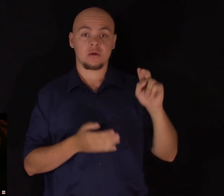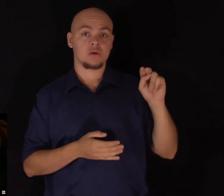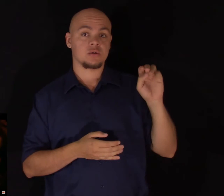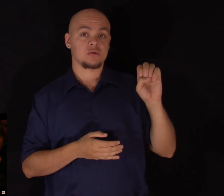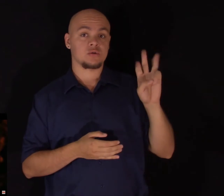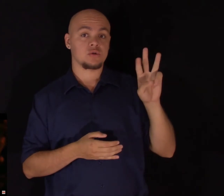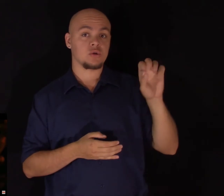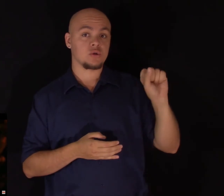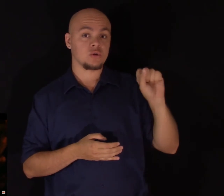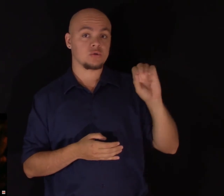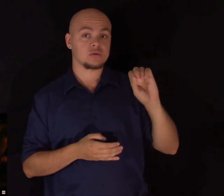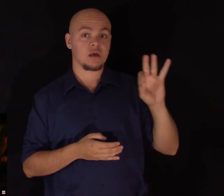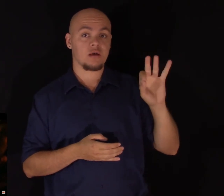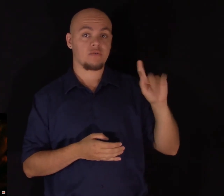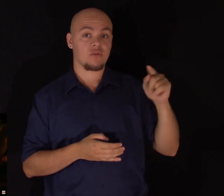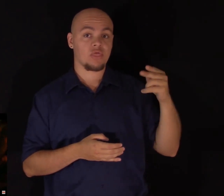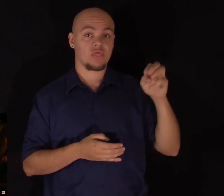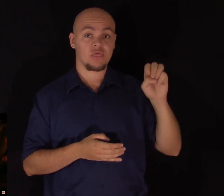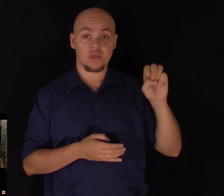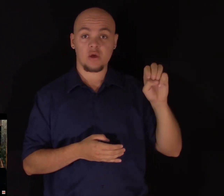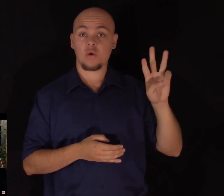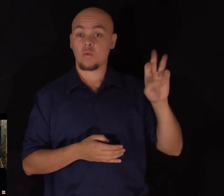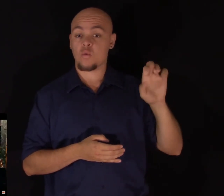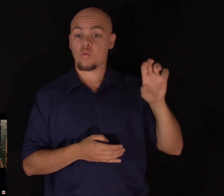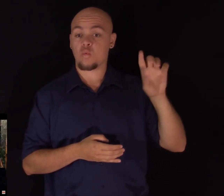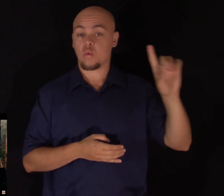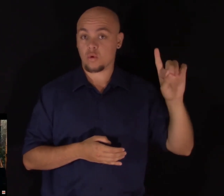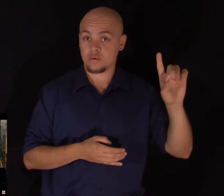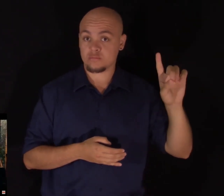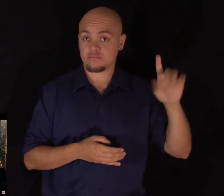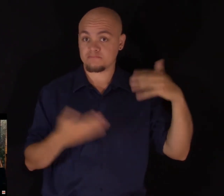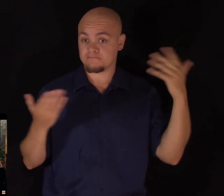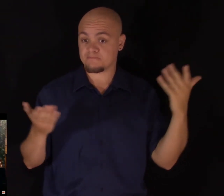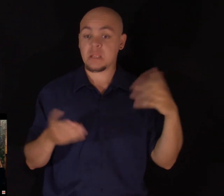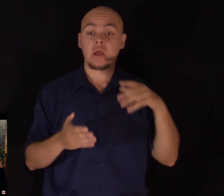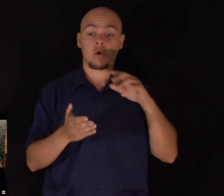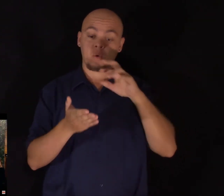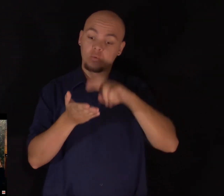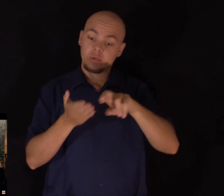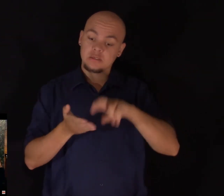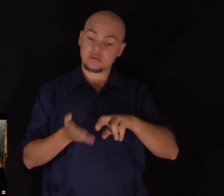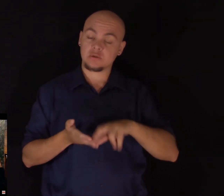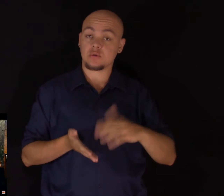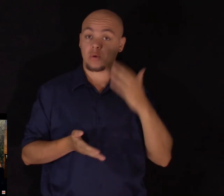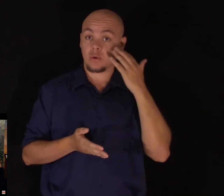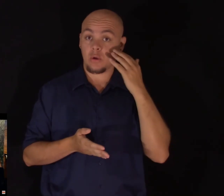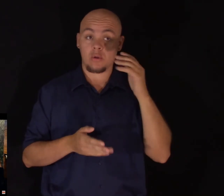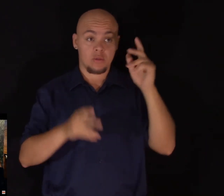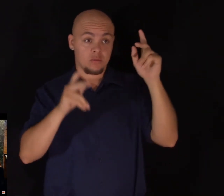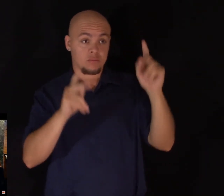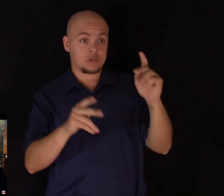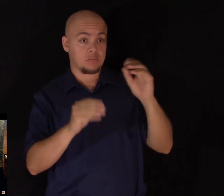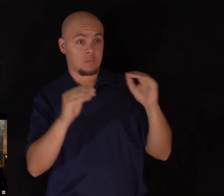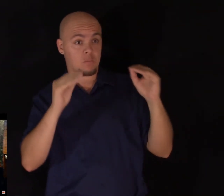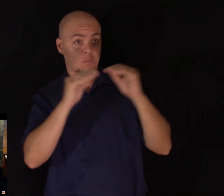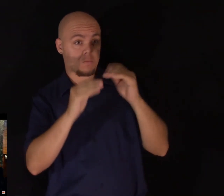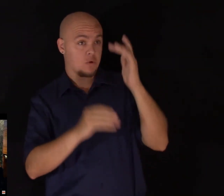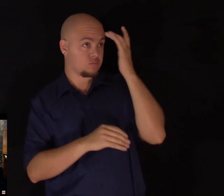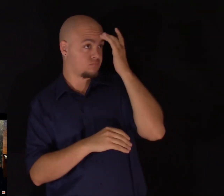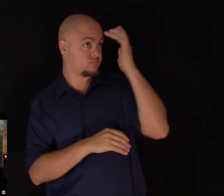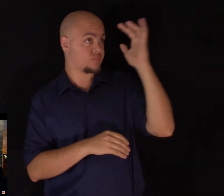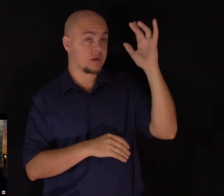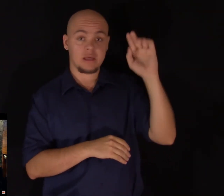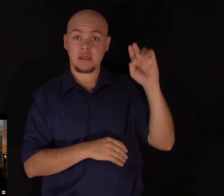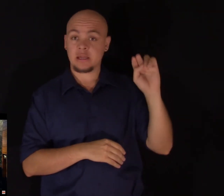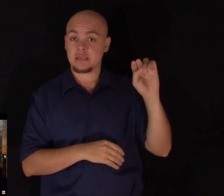Lying has evolutionary value to us as a species. Researchers have long known that the more intelligent the species, the larger the neocortex, the